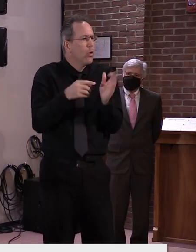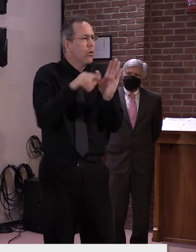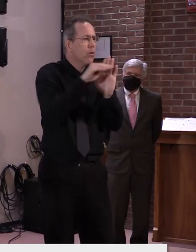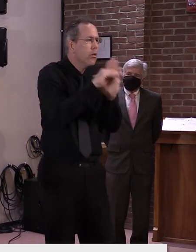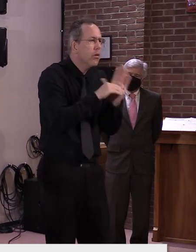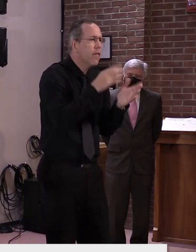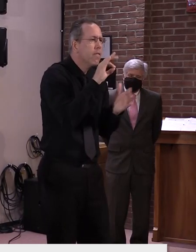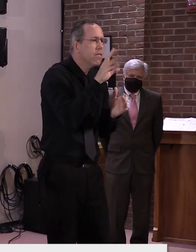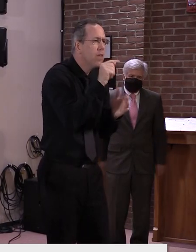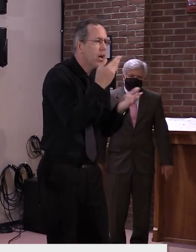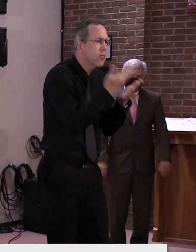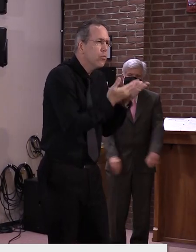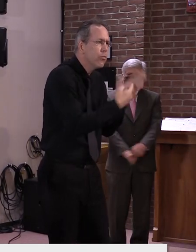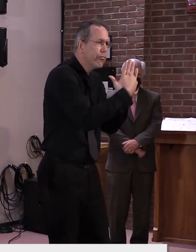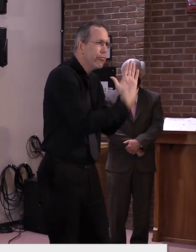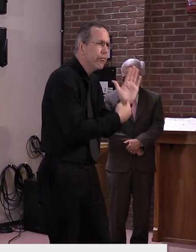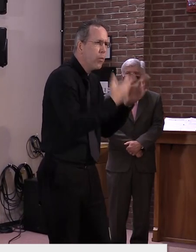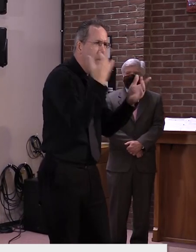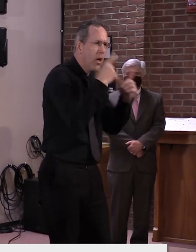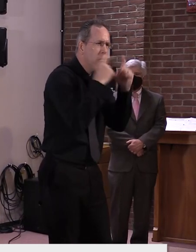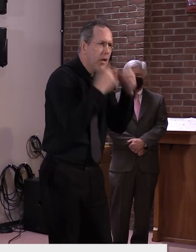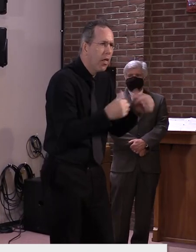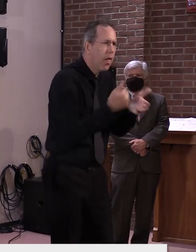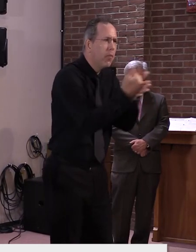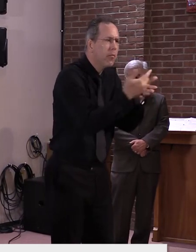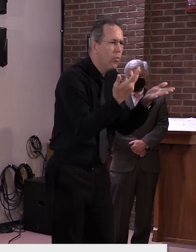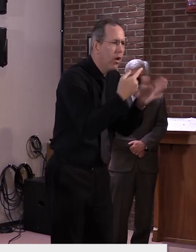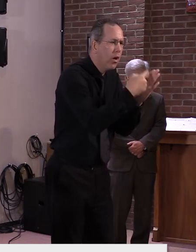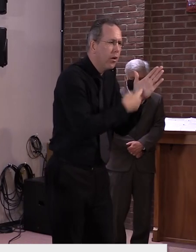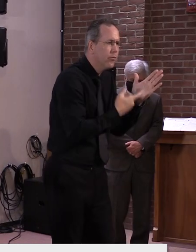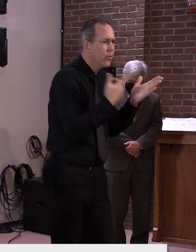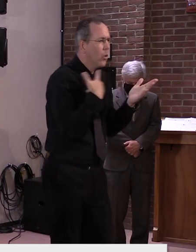here. And the numbers show that we're doing pretty well.